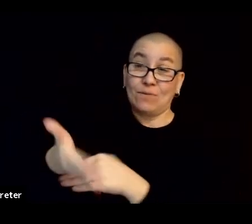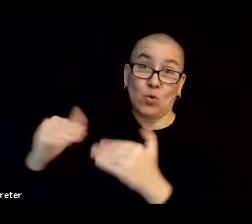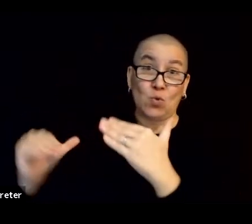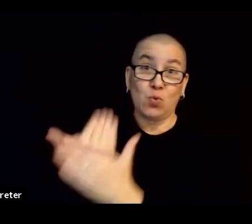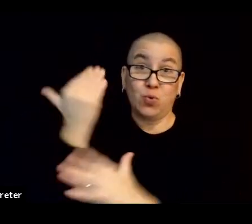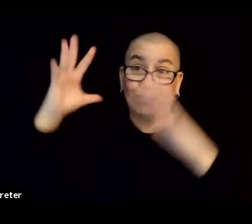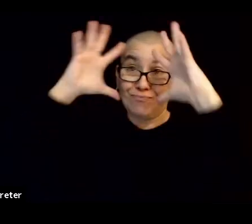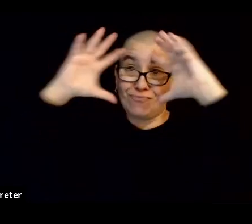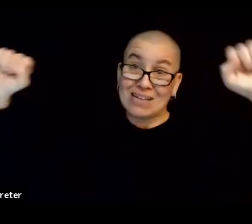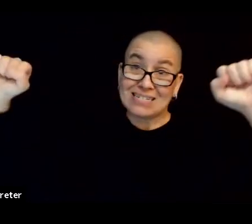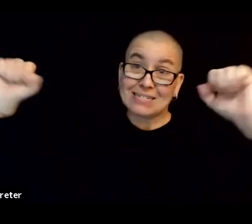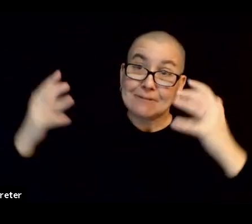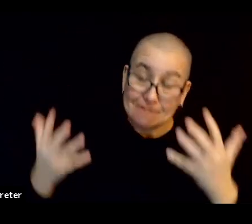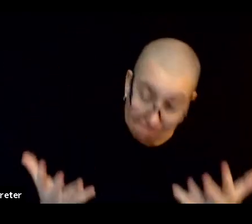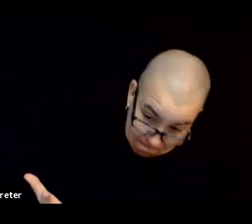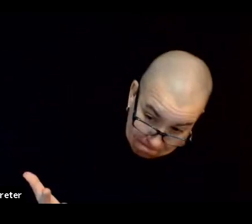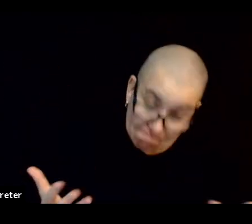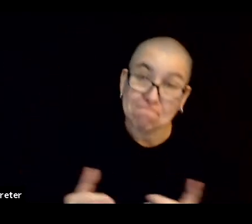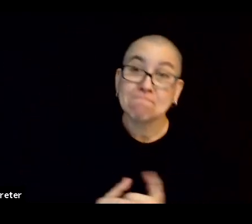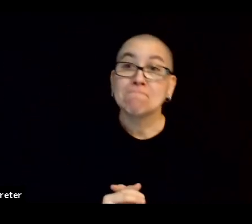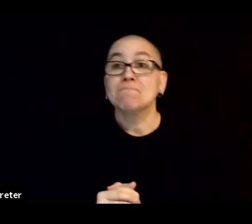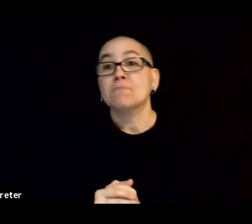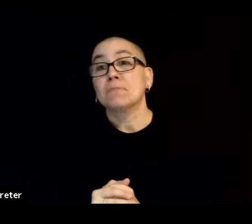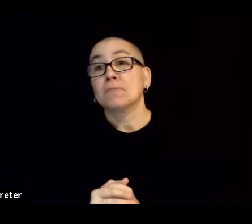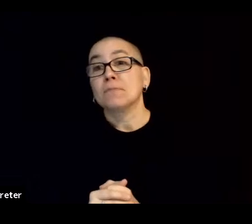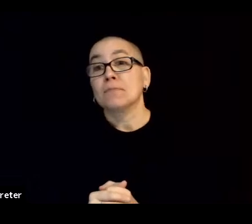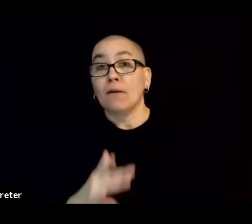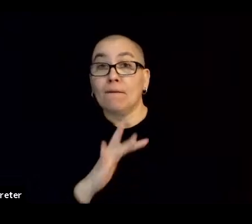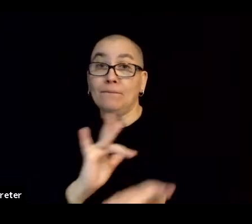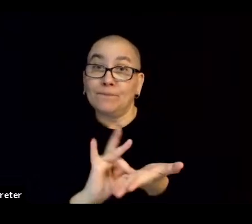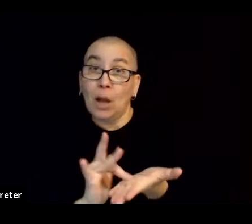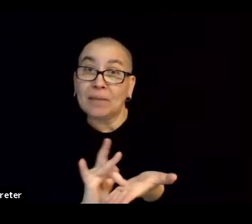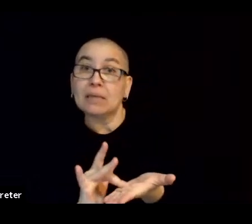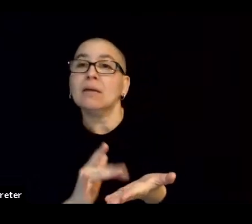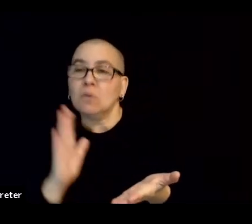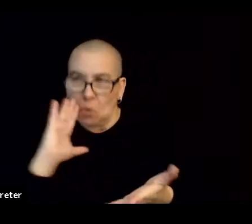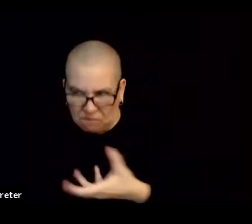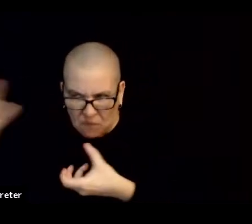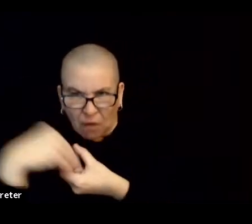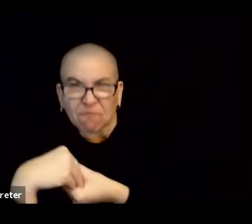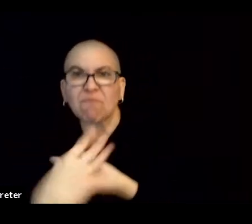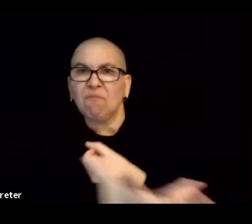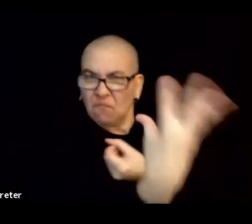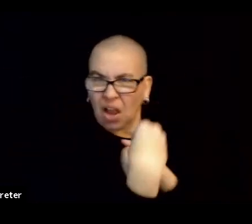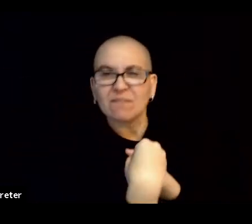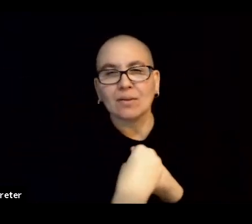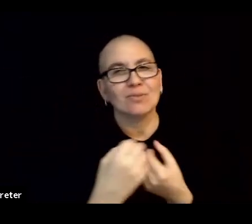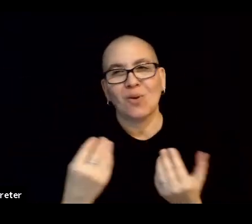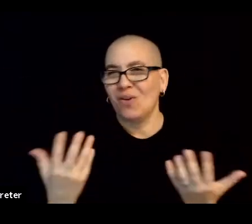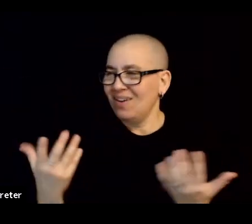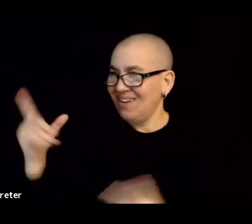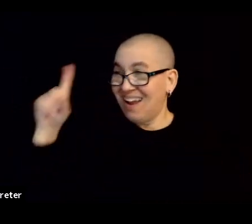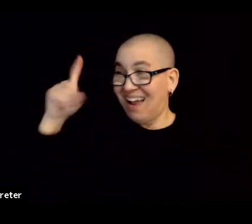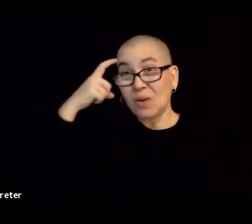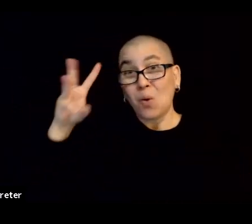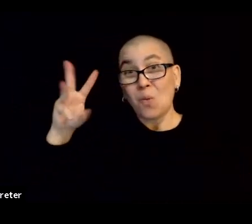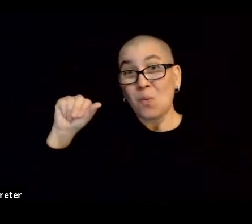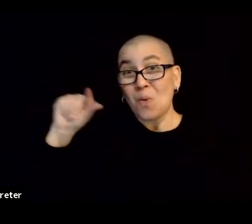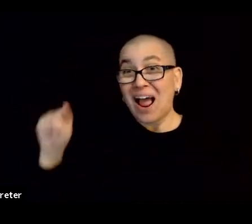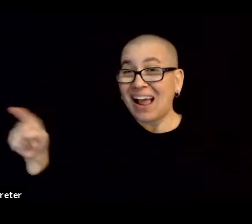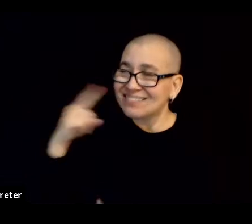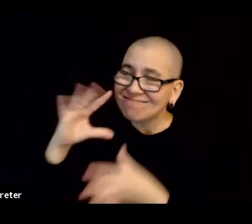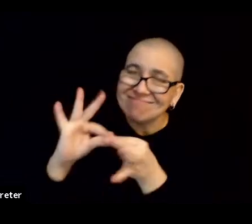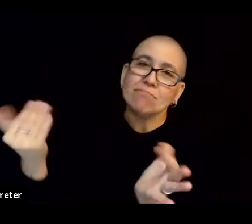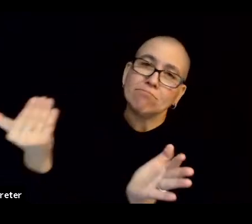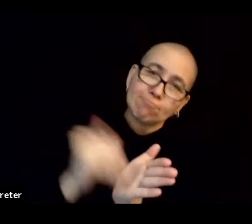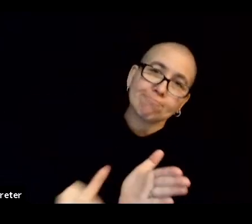populations, I think that pharmacies will play a role. But as the governor said, just sort of having COVID vaccine available kind of on the